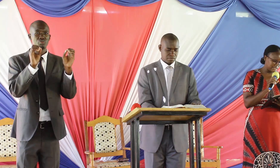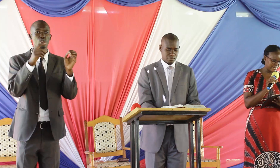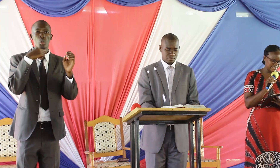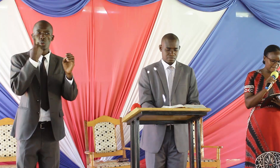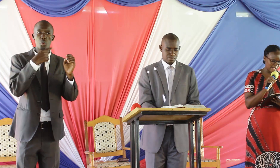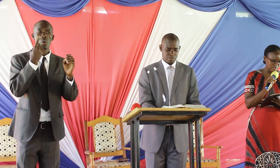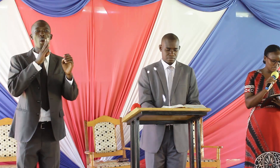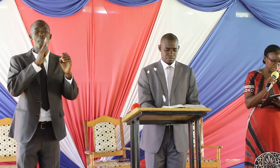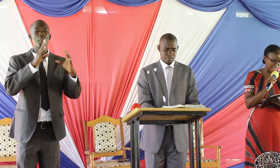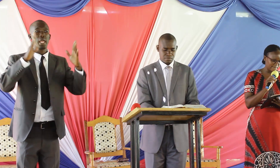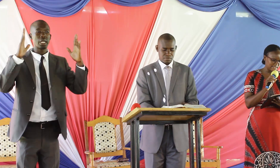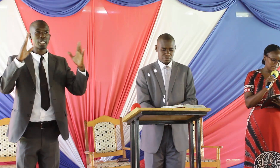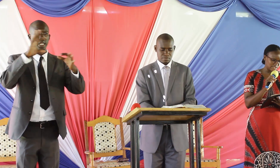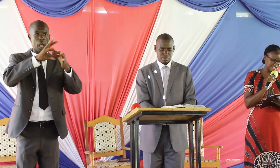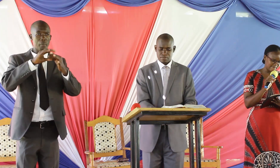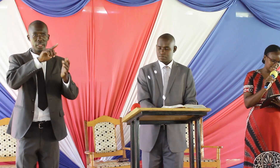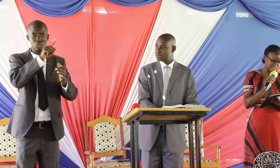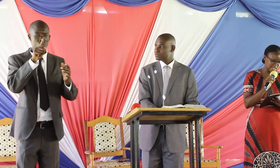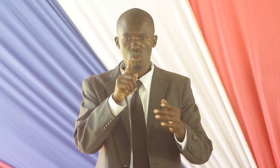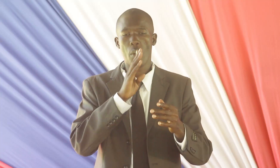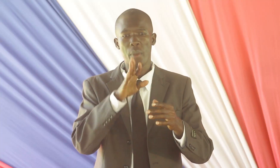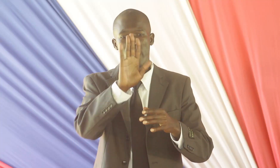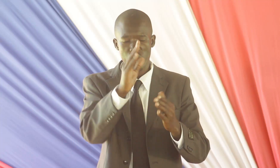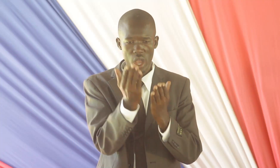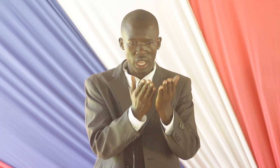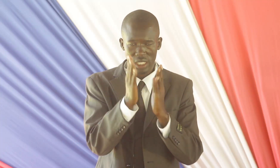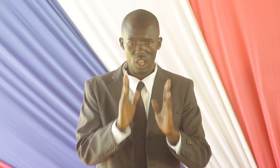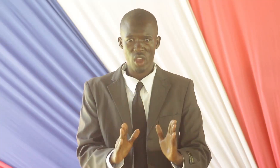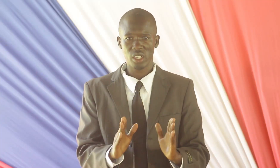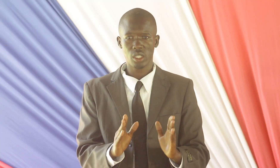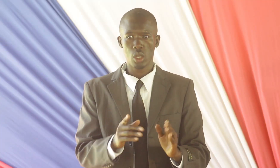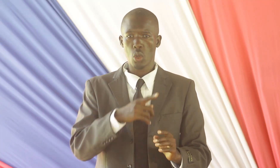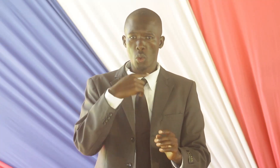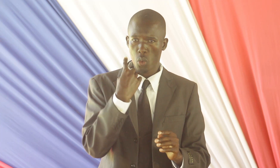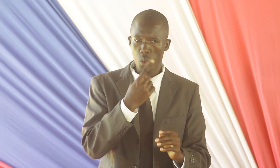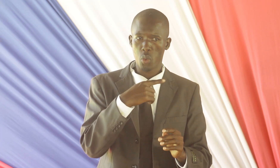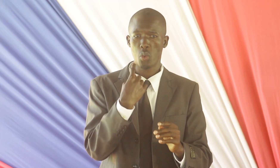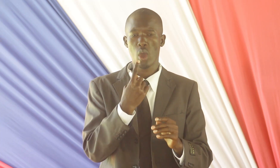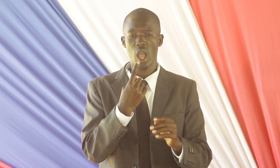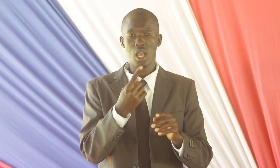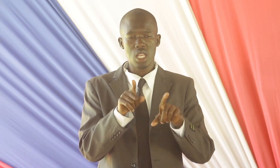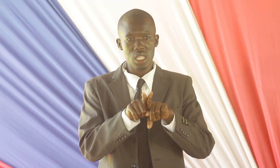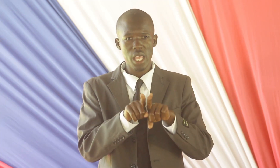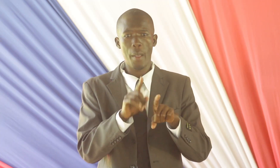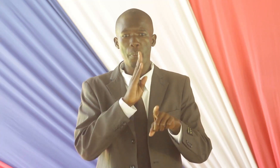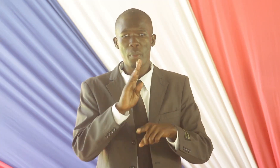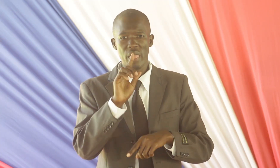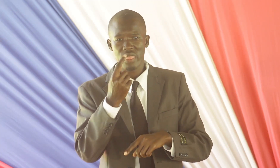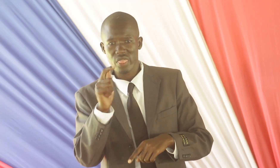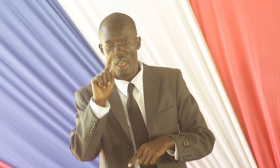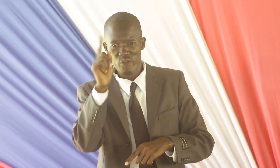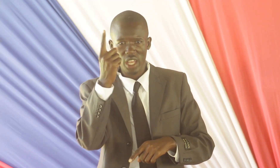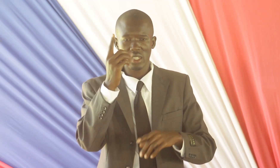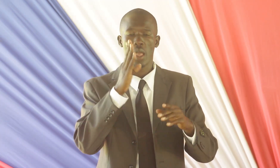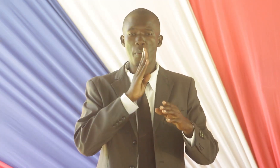would be great among you shall be your servant, and whosoever of you will be the first shall be the